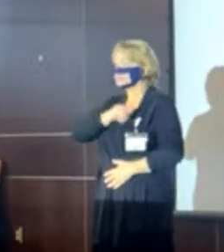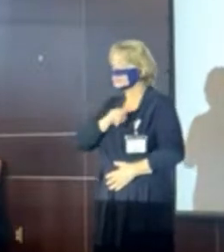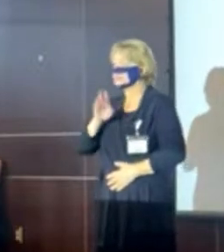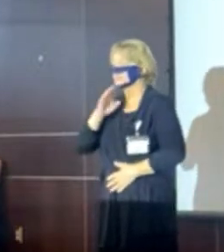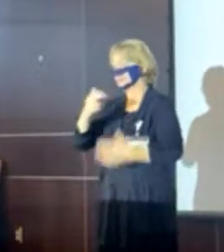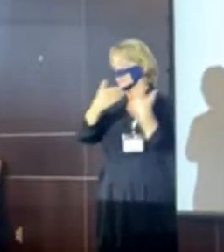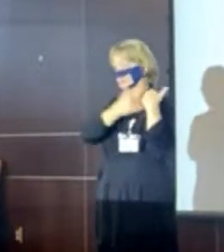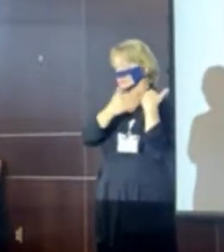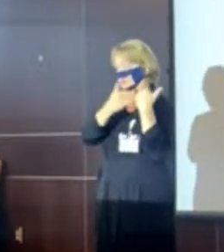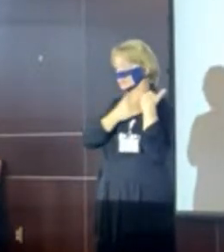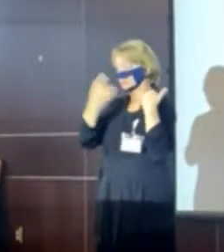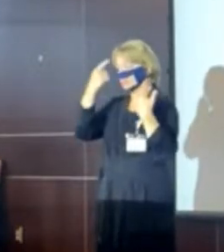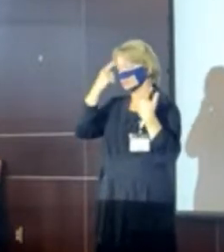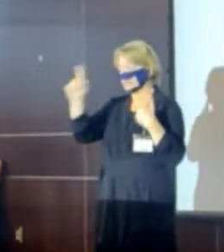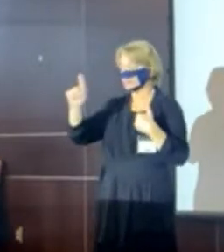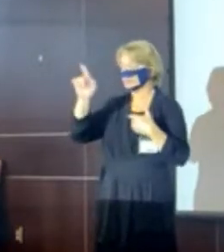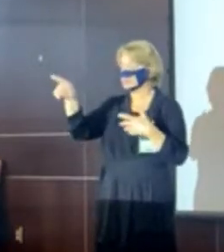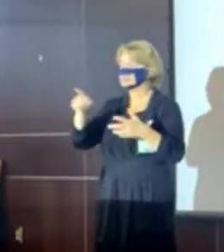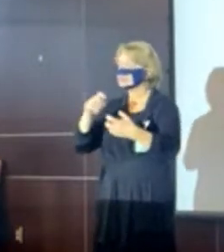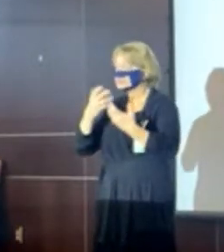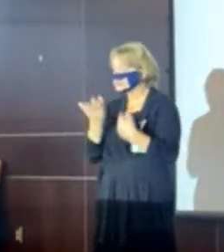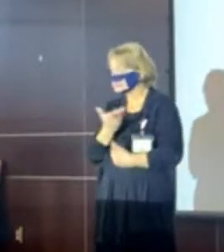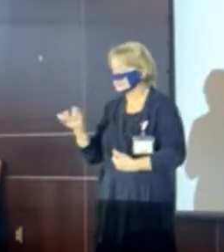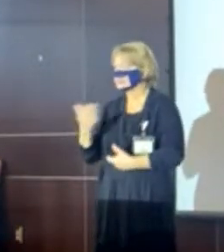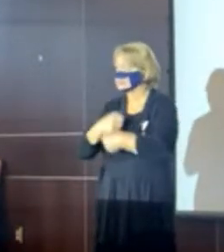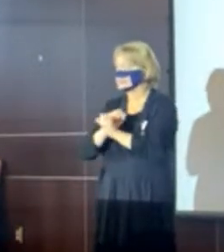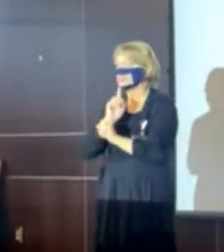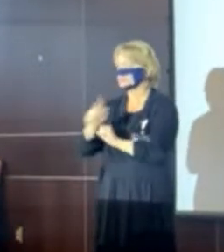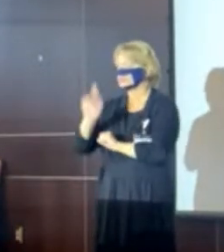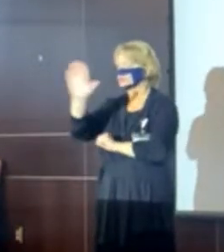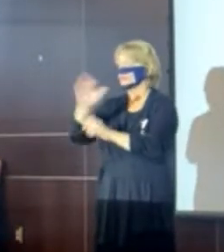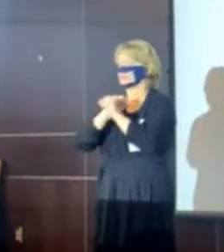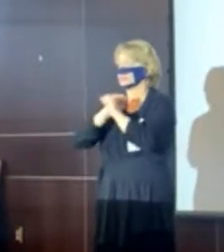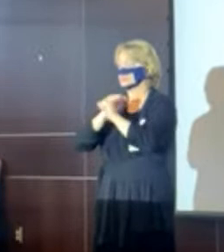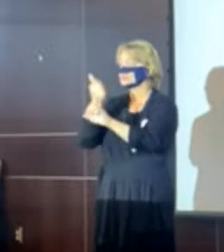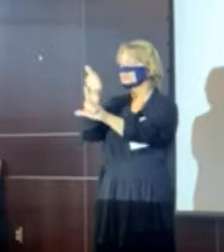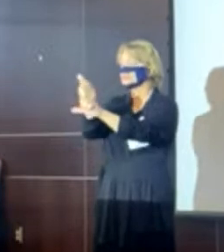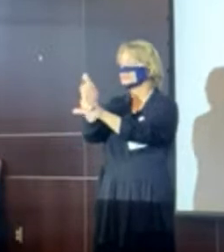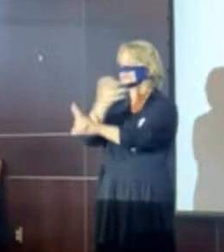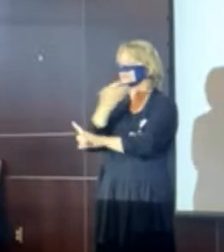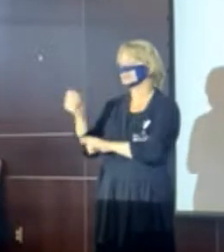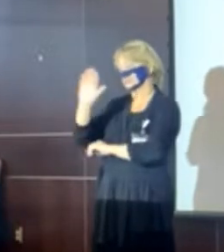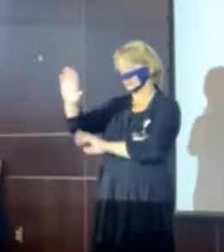these issues and really make sure you're protecting yourself and your family.